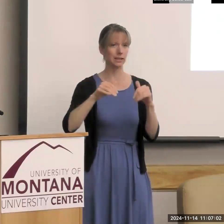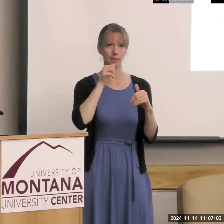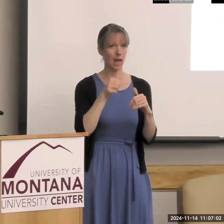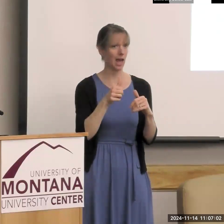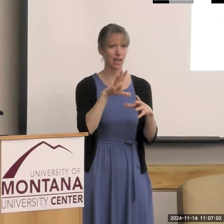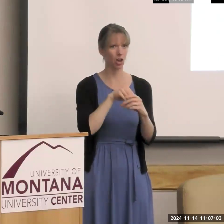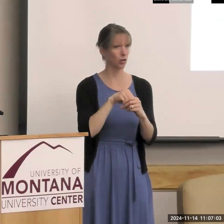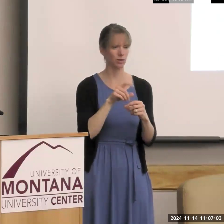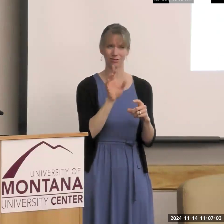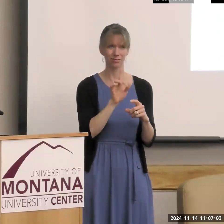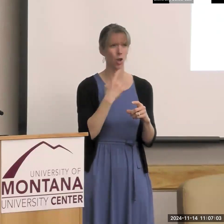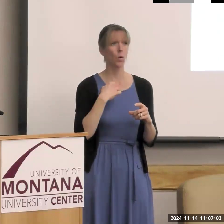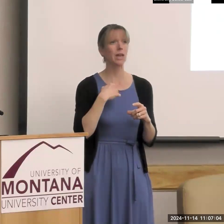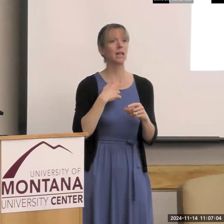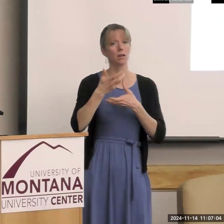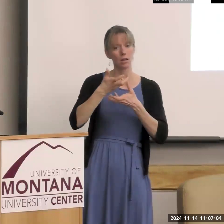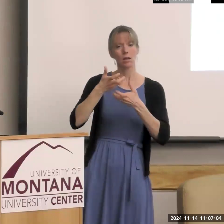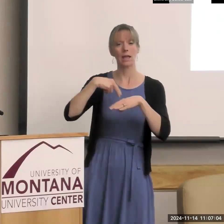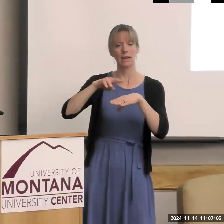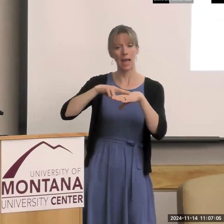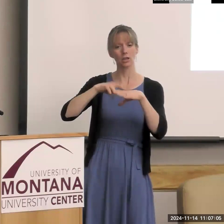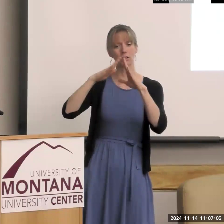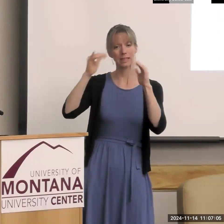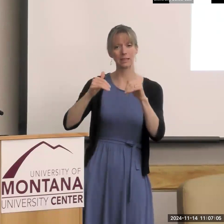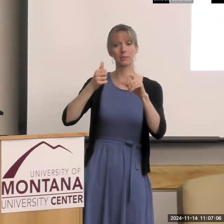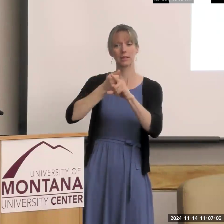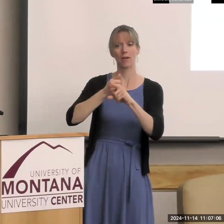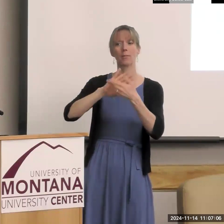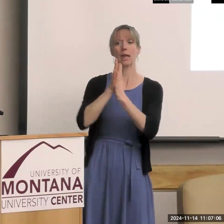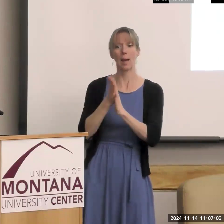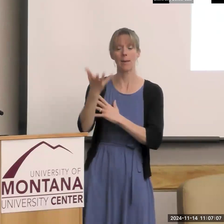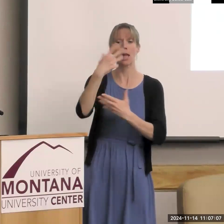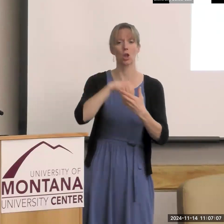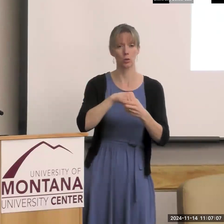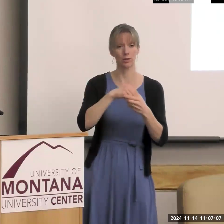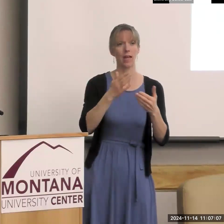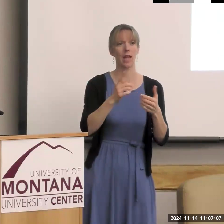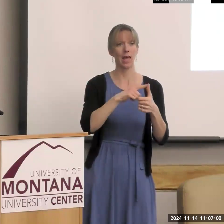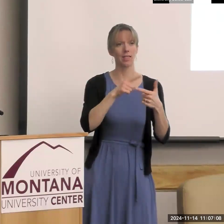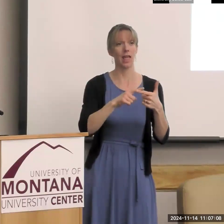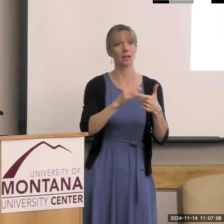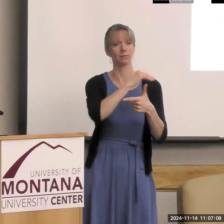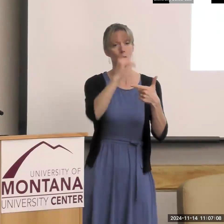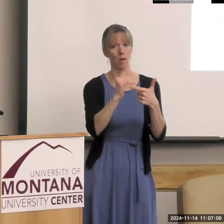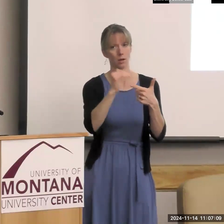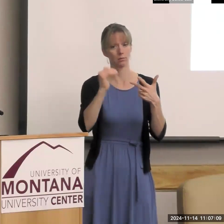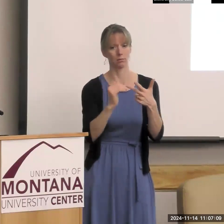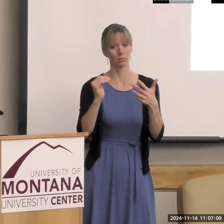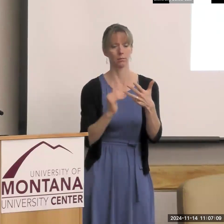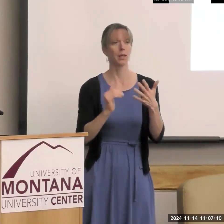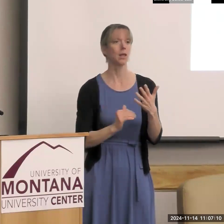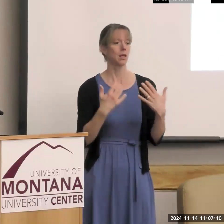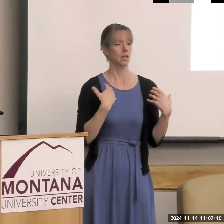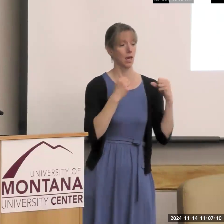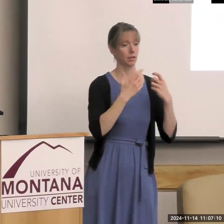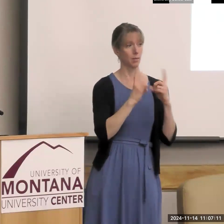inclusive. We should be working with the national system to make it inclusive and then move on to the next thing that we do, right? So if a health department